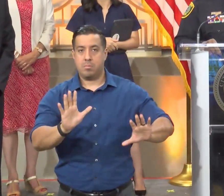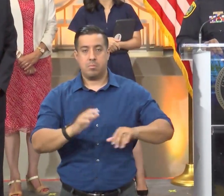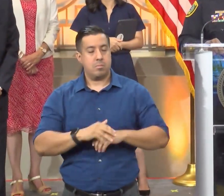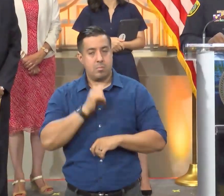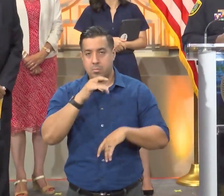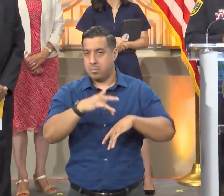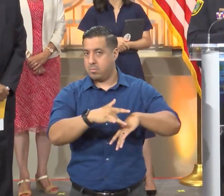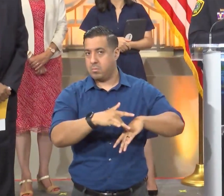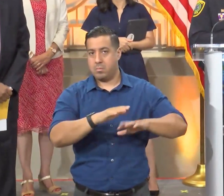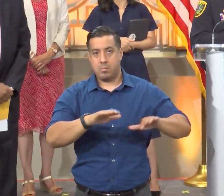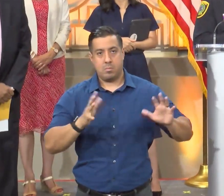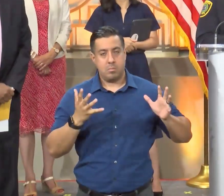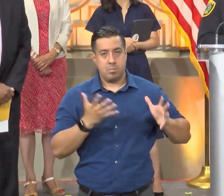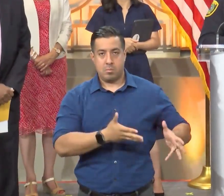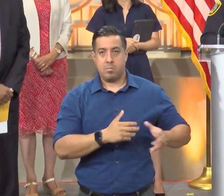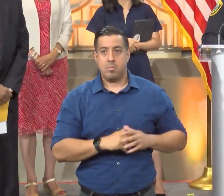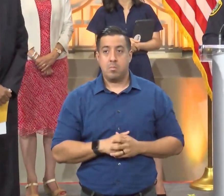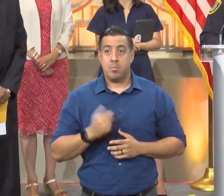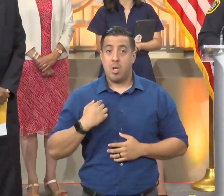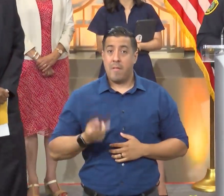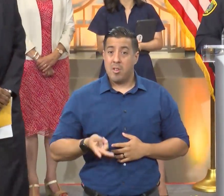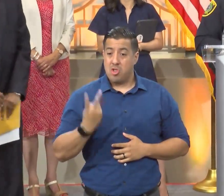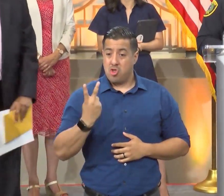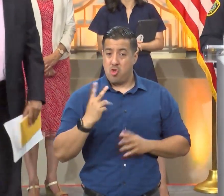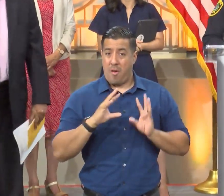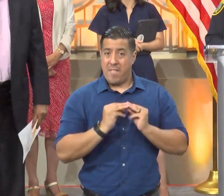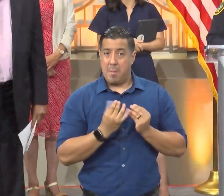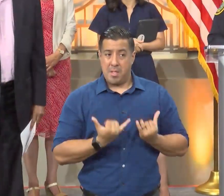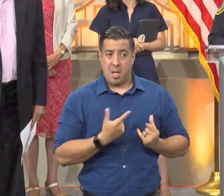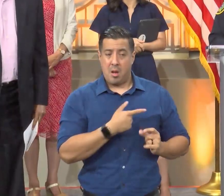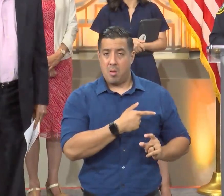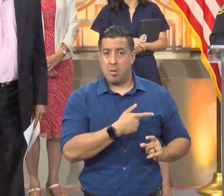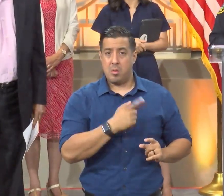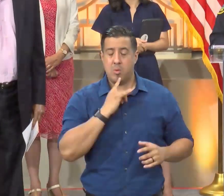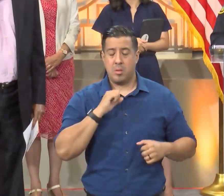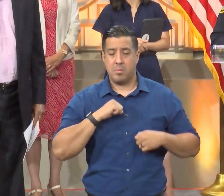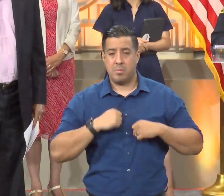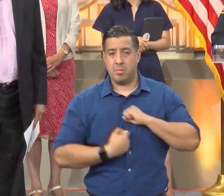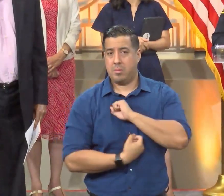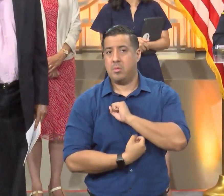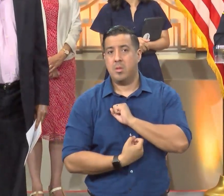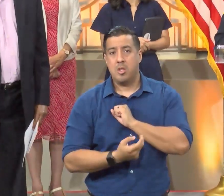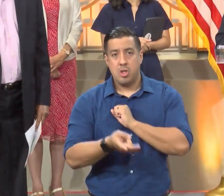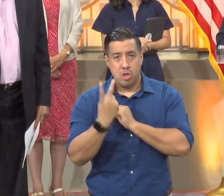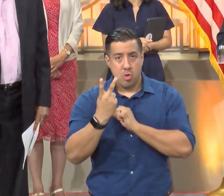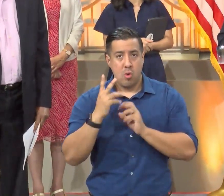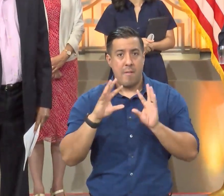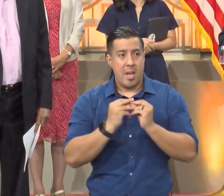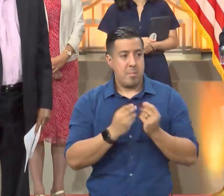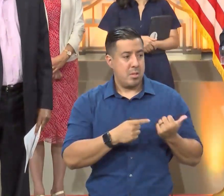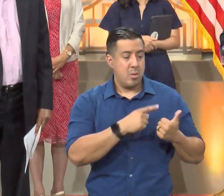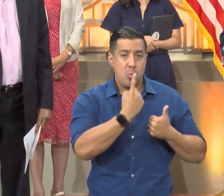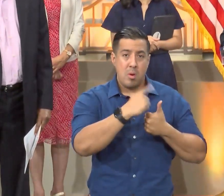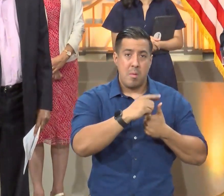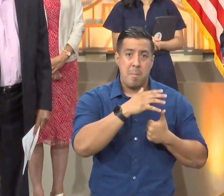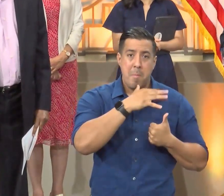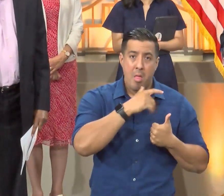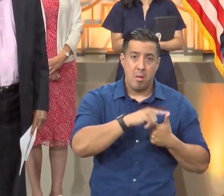off. You have two families that are ripped apart. Two families on the stage. I have a